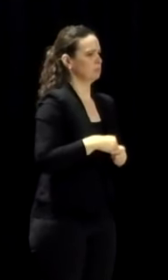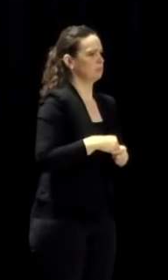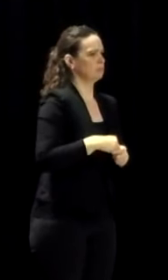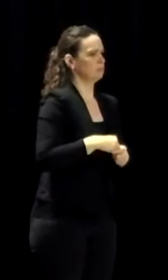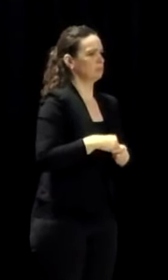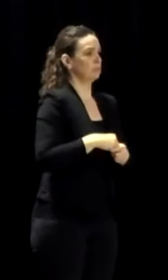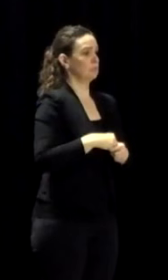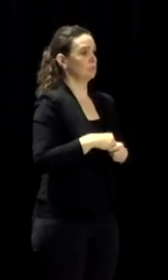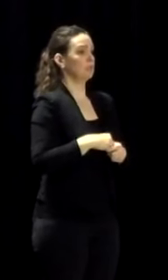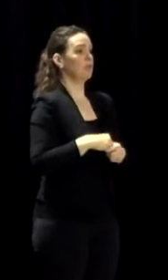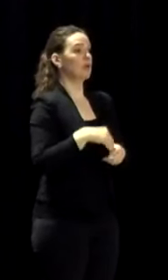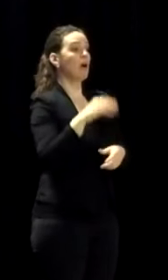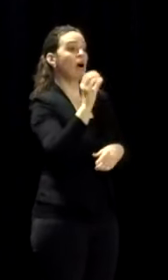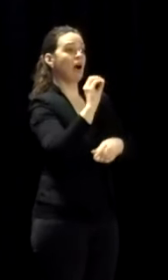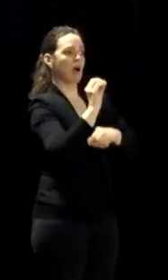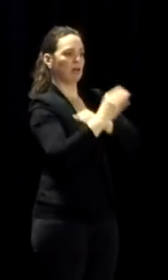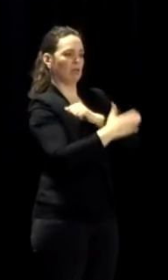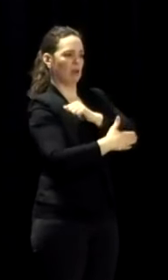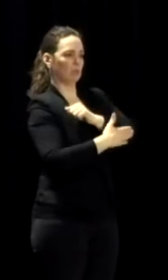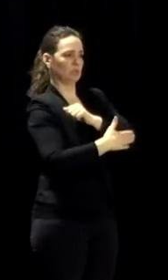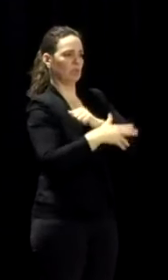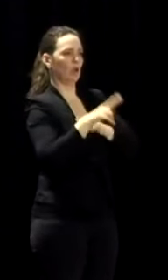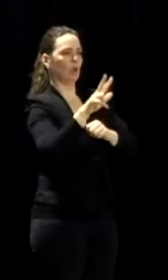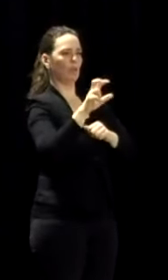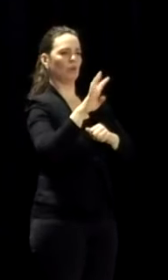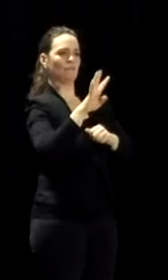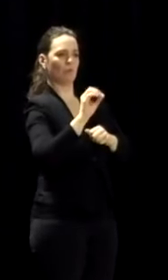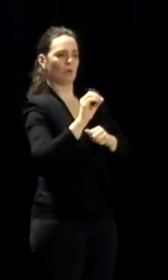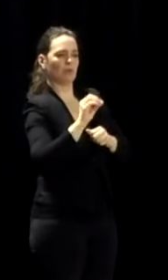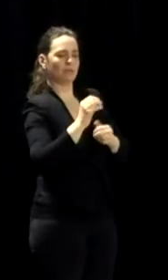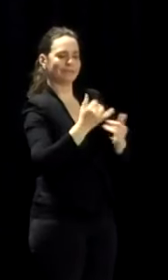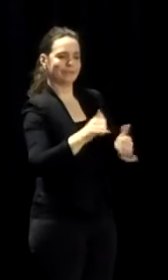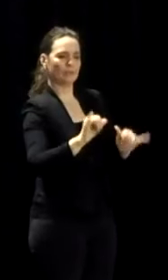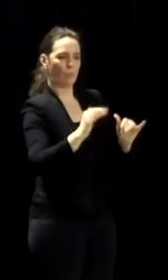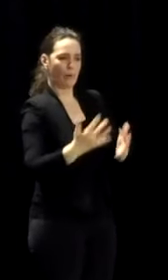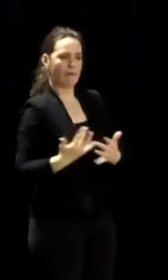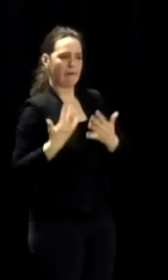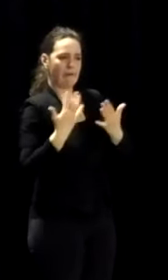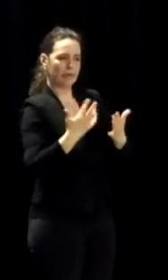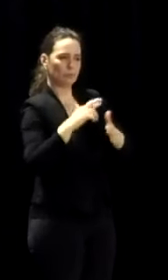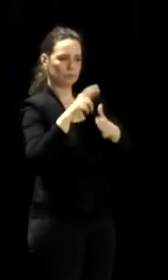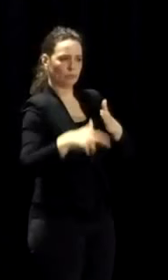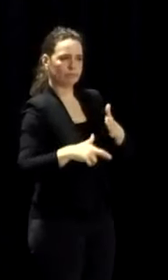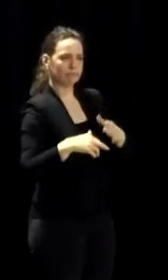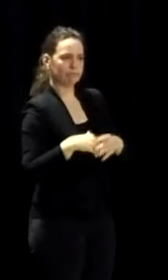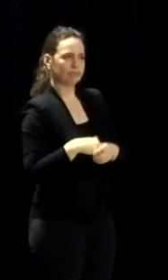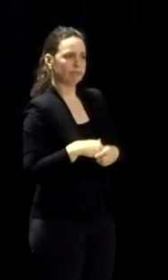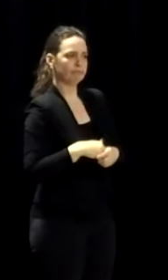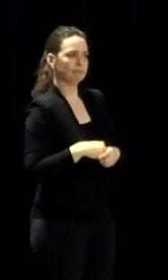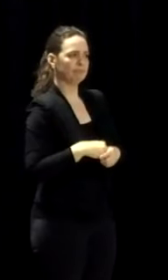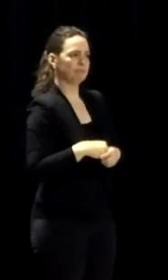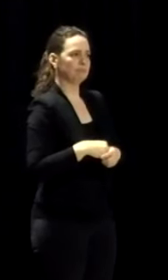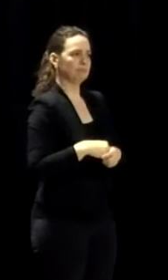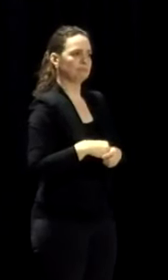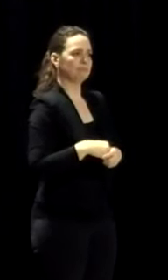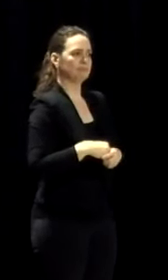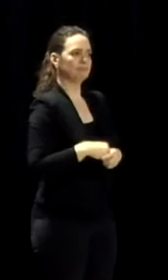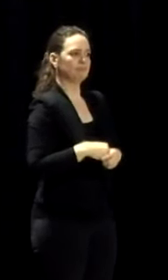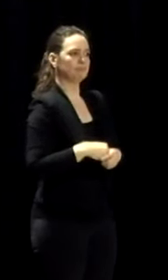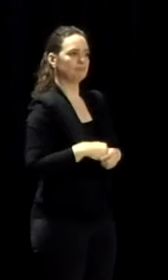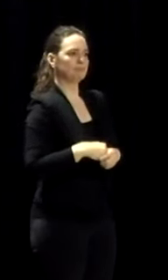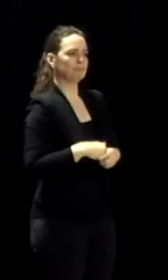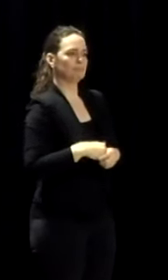County outstanding right now, which are all, for the most part, recent tests. So it's staying pretty flat at that